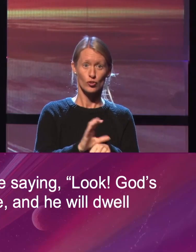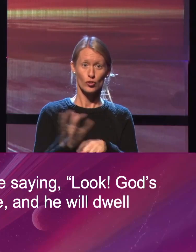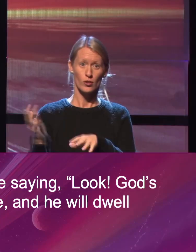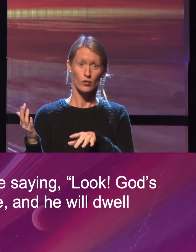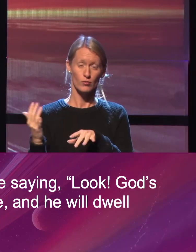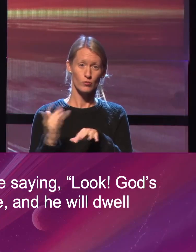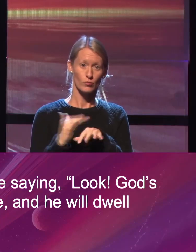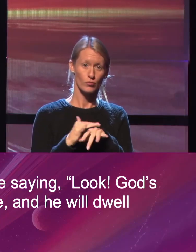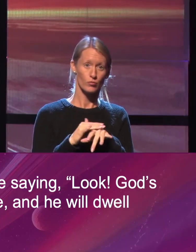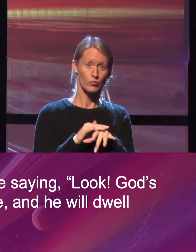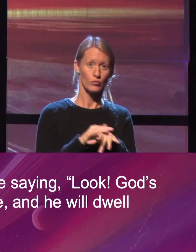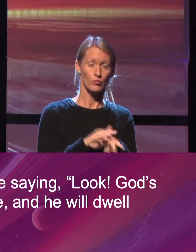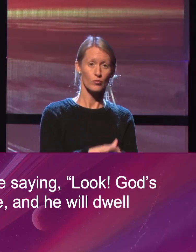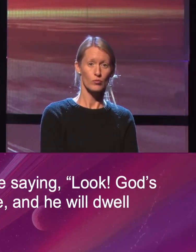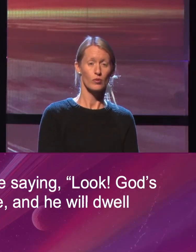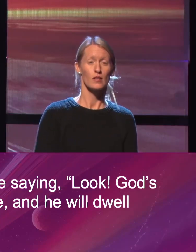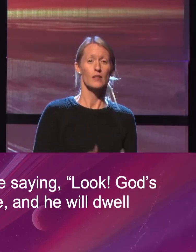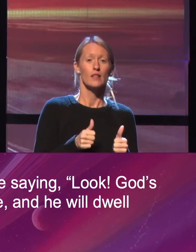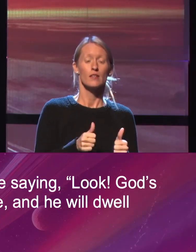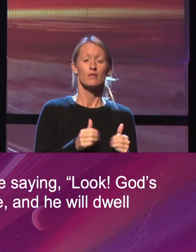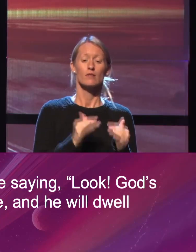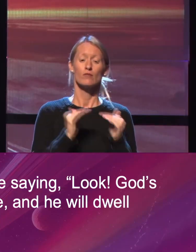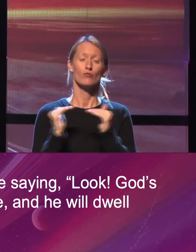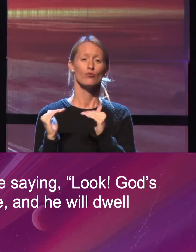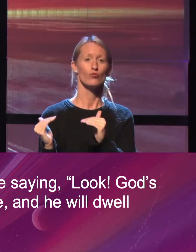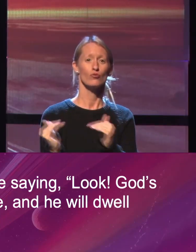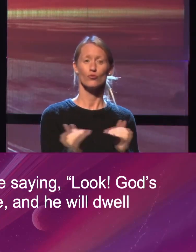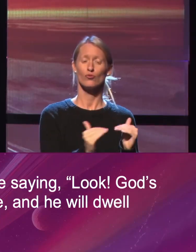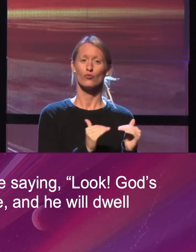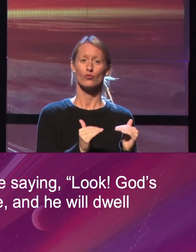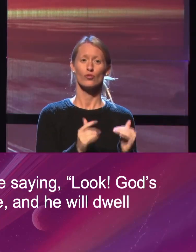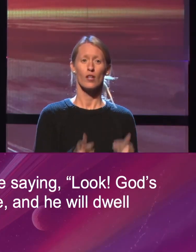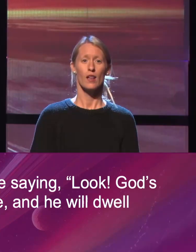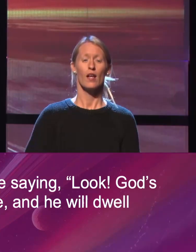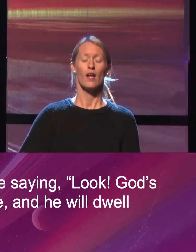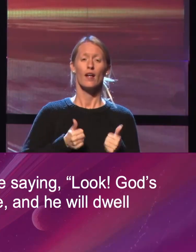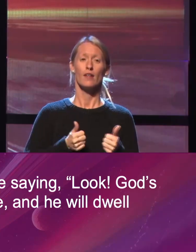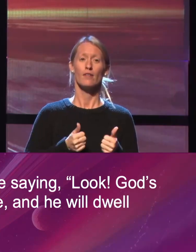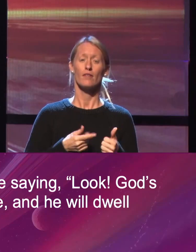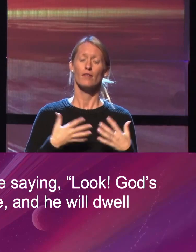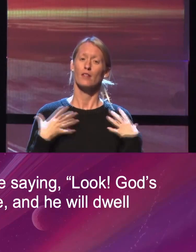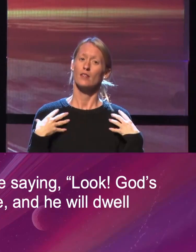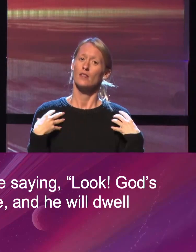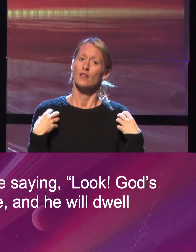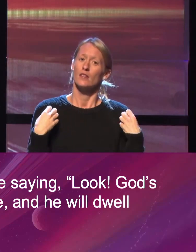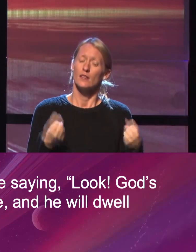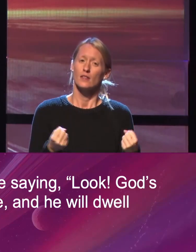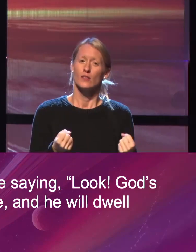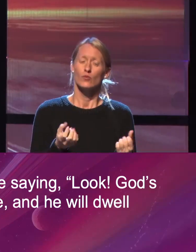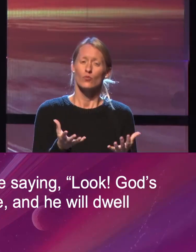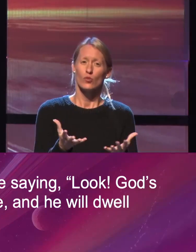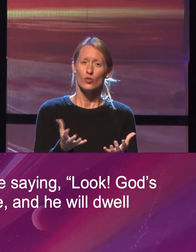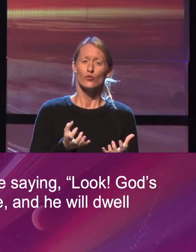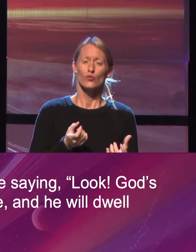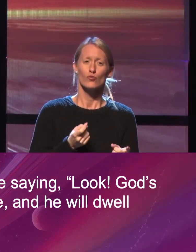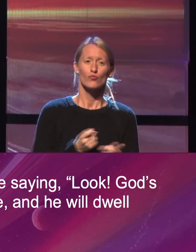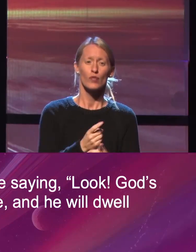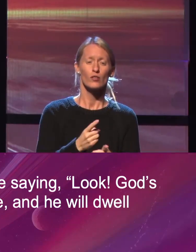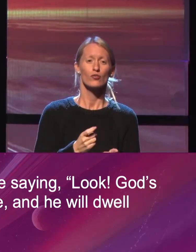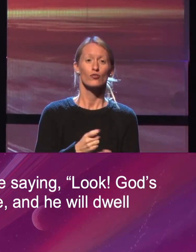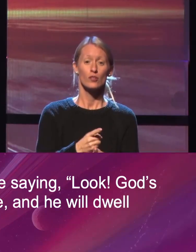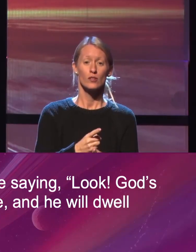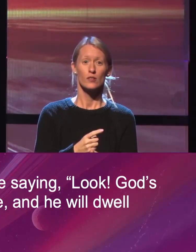called out ones seeking to live a just life, seeking to live a life of courage, seeking to live a life of righteousness in terms